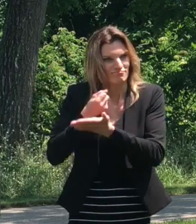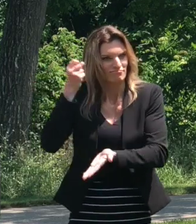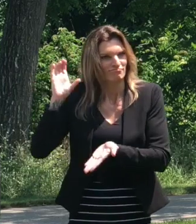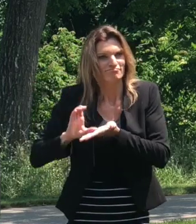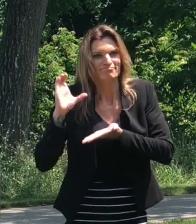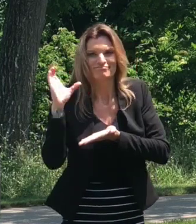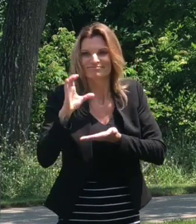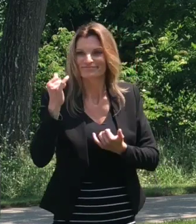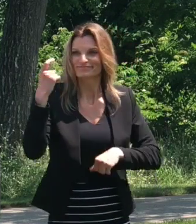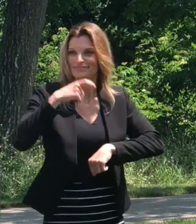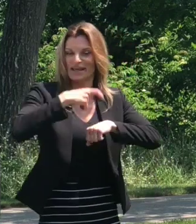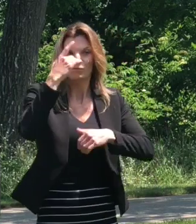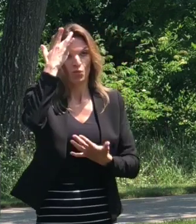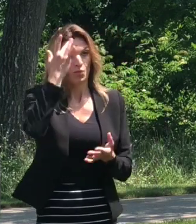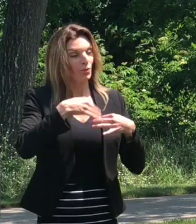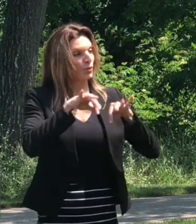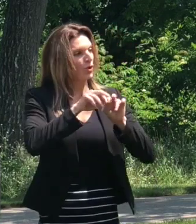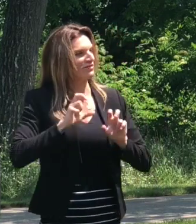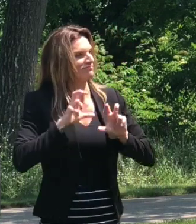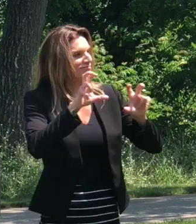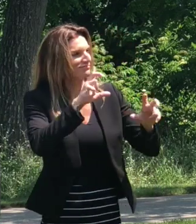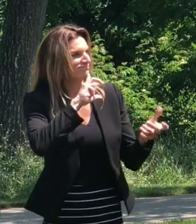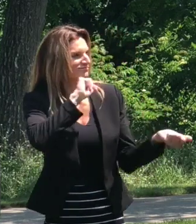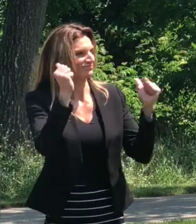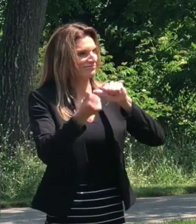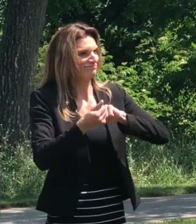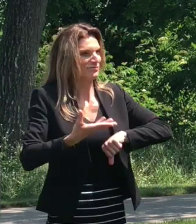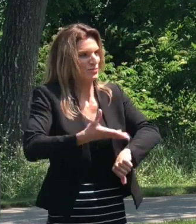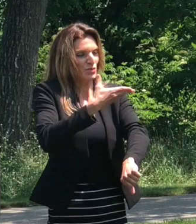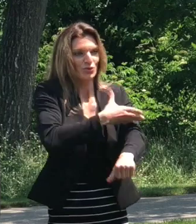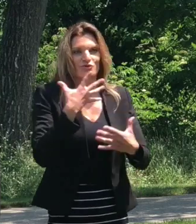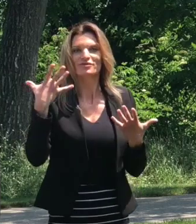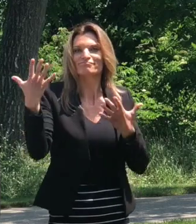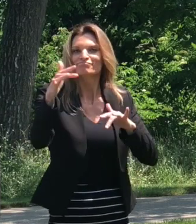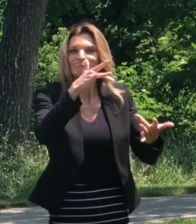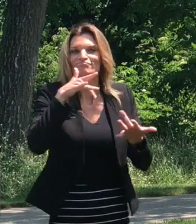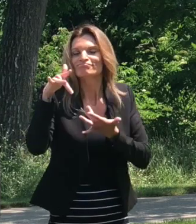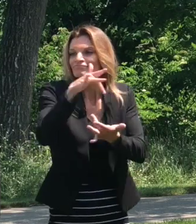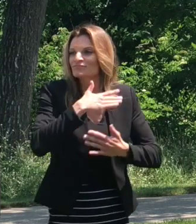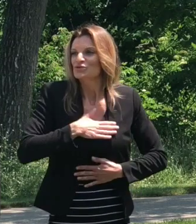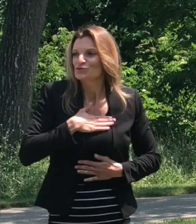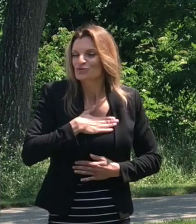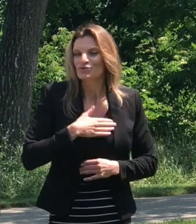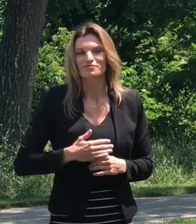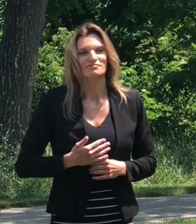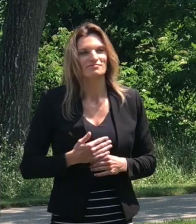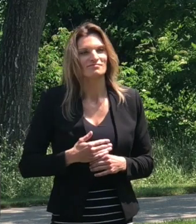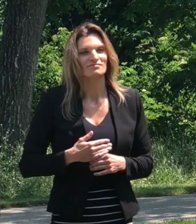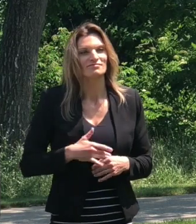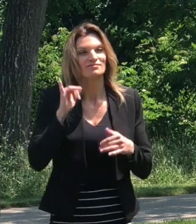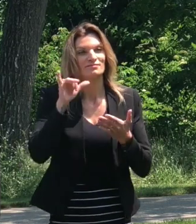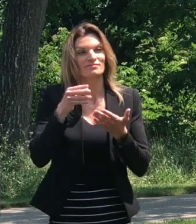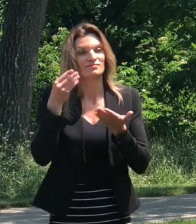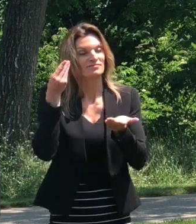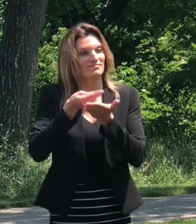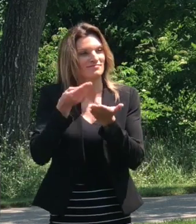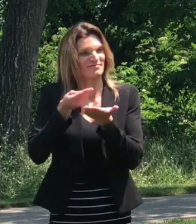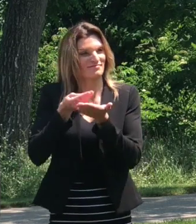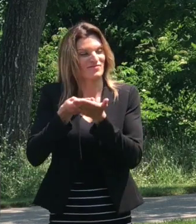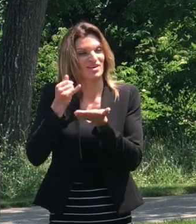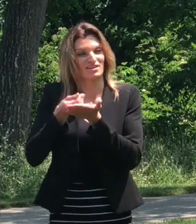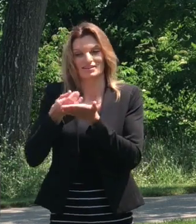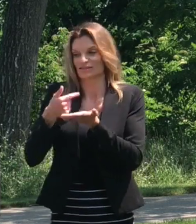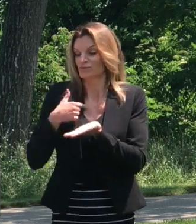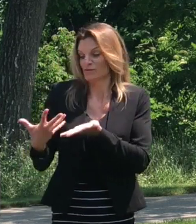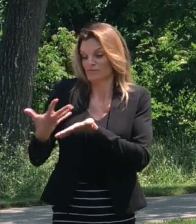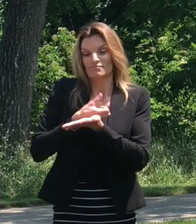make transformative investment in our outdoor spaces, and we ought to take it. The funds that we have could be